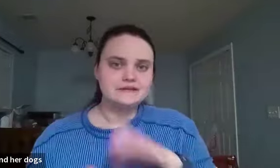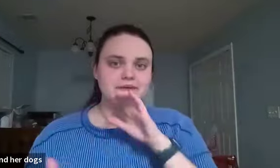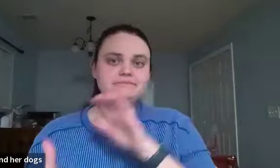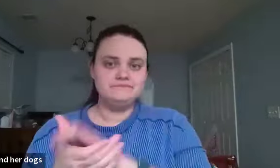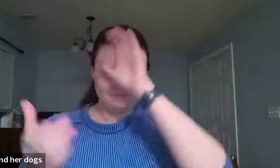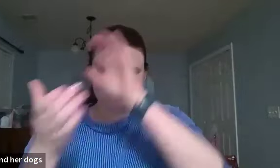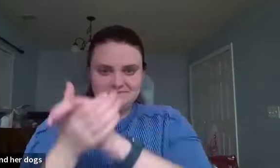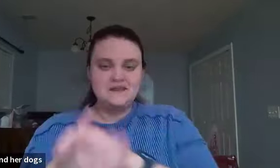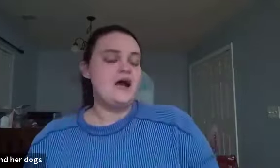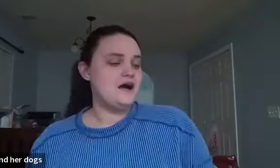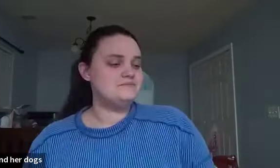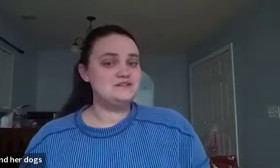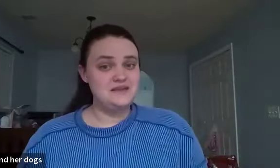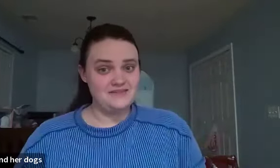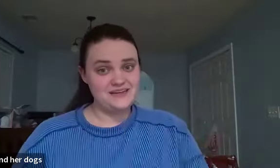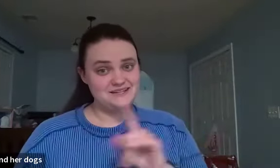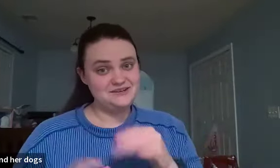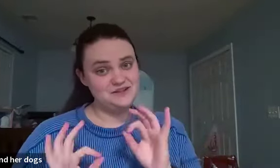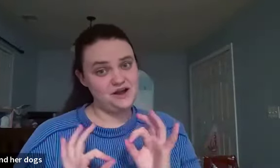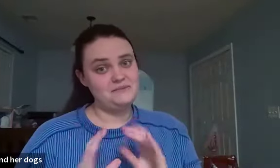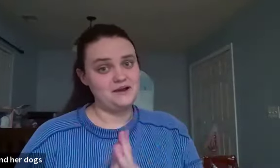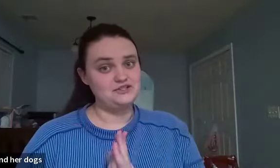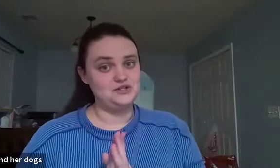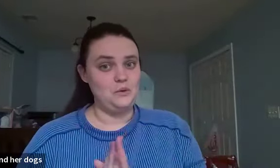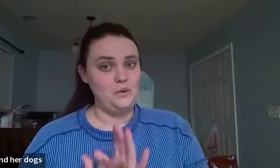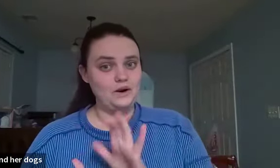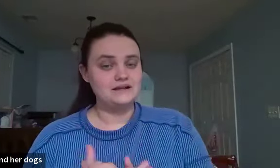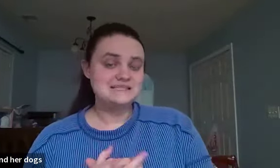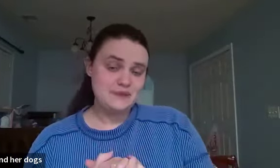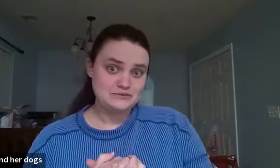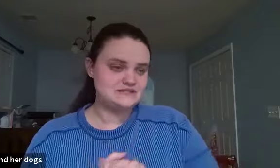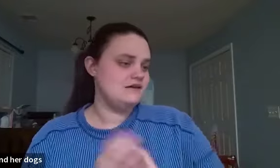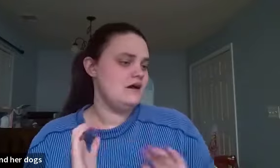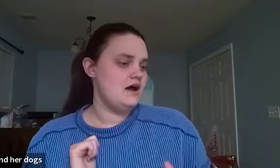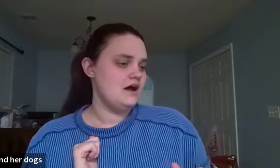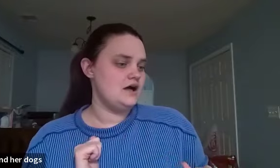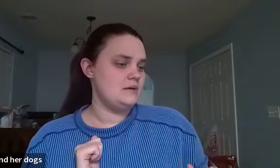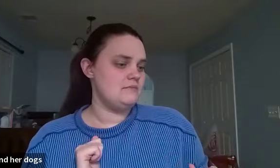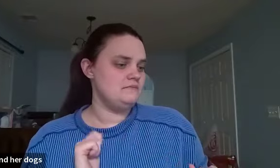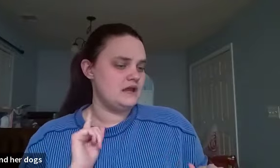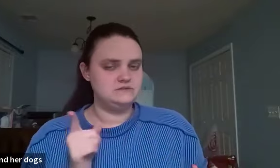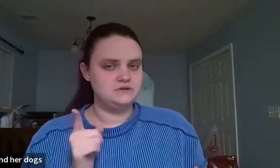that time. So yeah, that's how you can talk about your spouse. I did